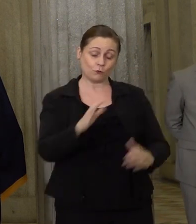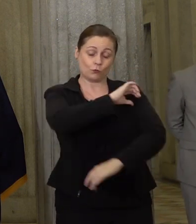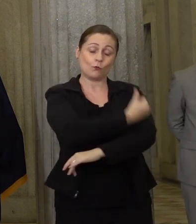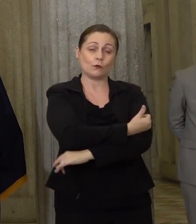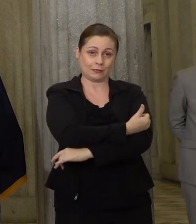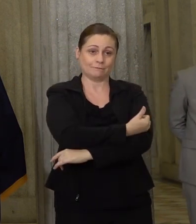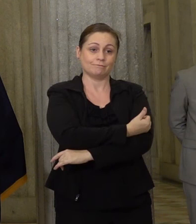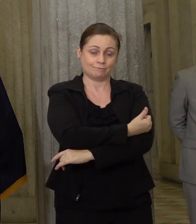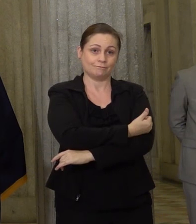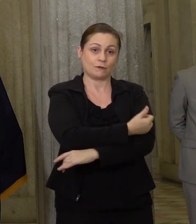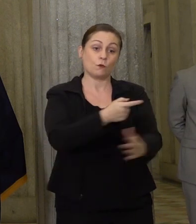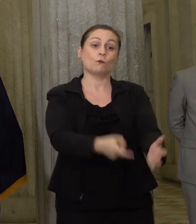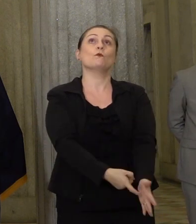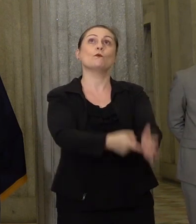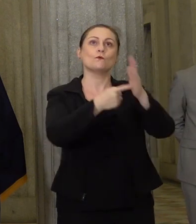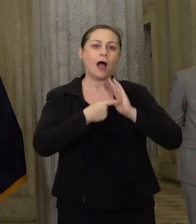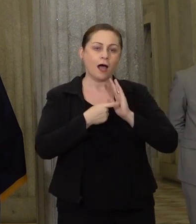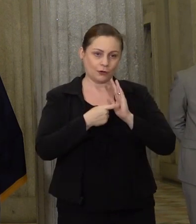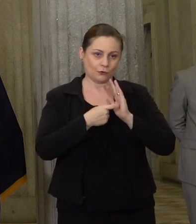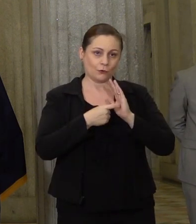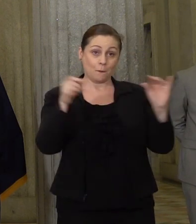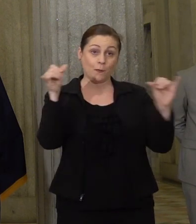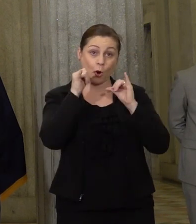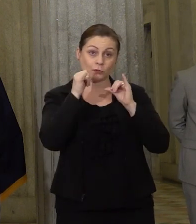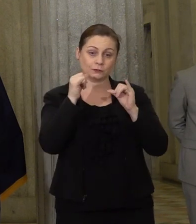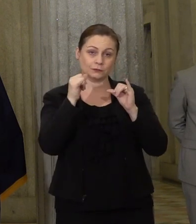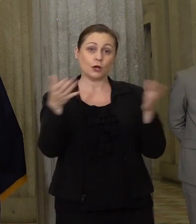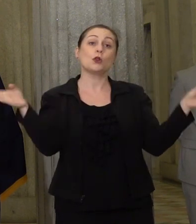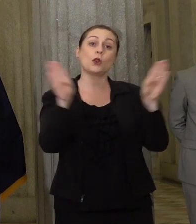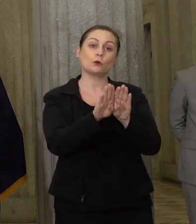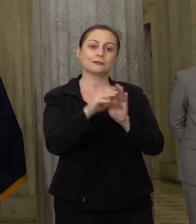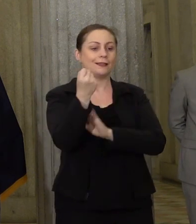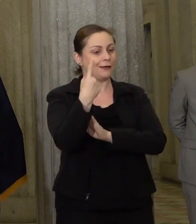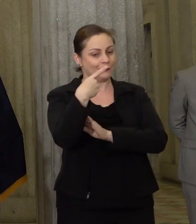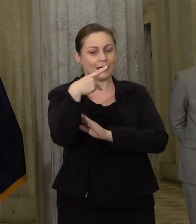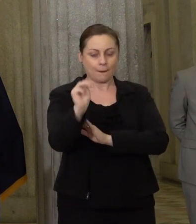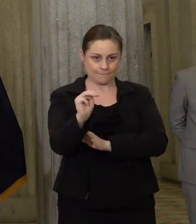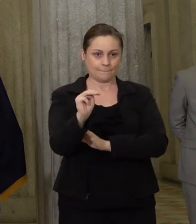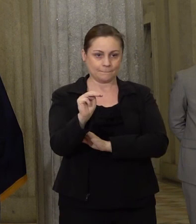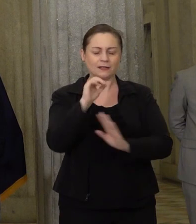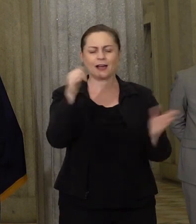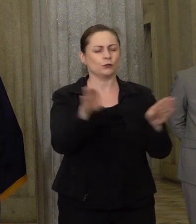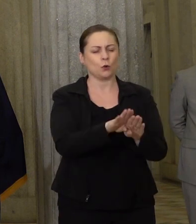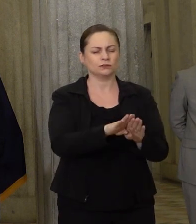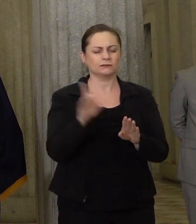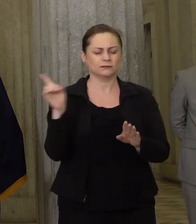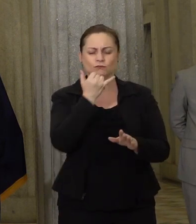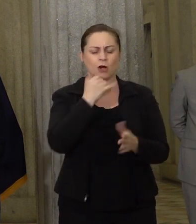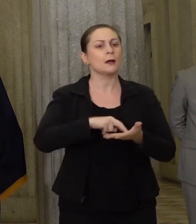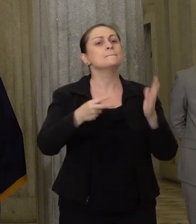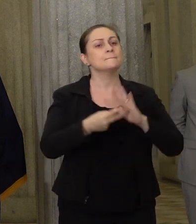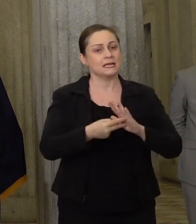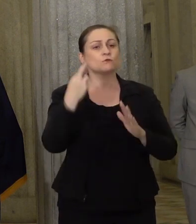authority, mandating the bars to close at 11 o'clock p.m., not close, restaurants